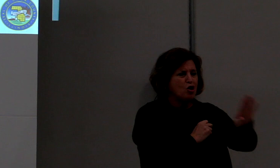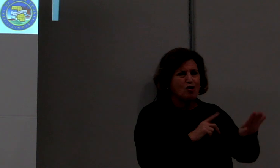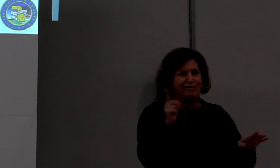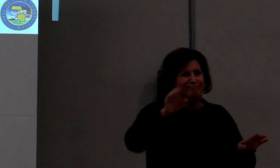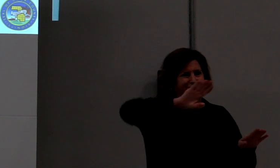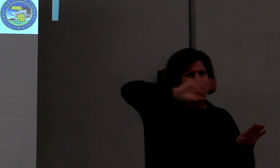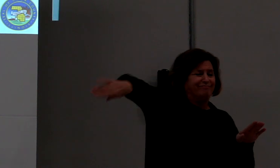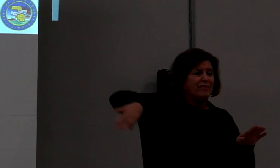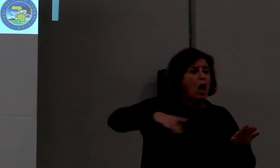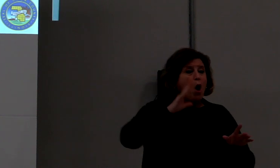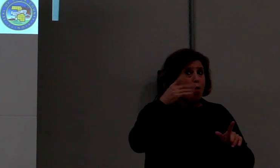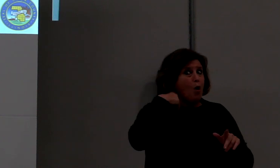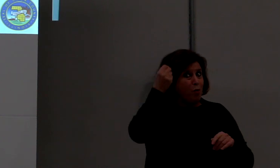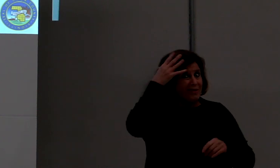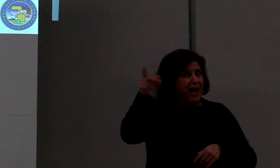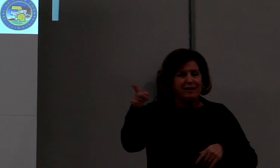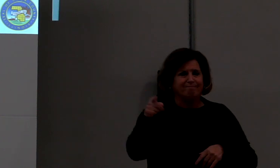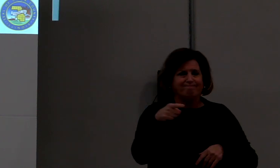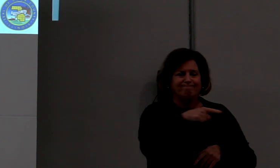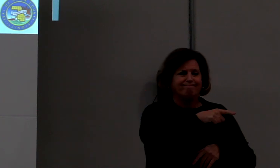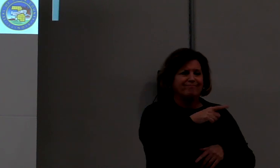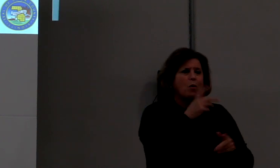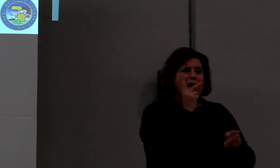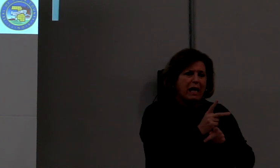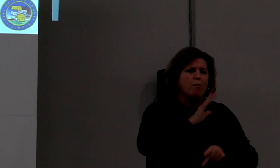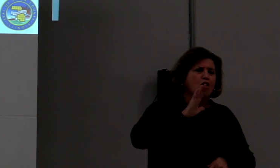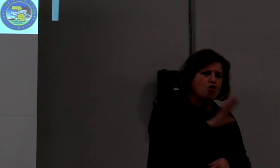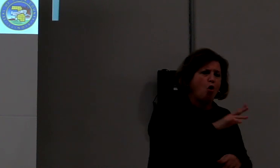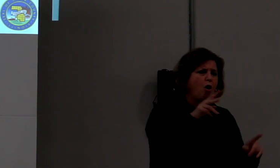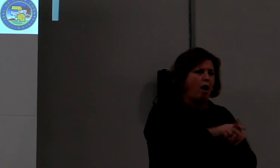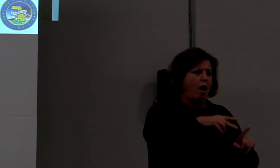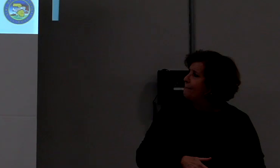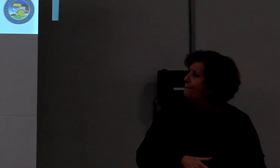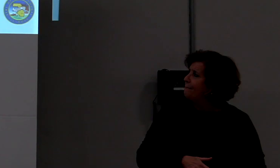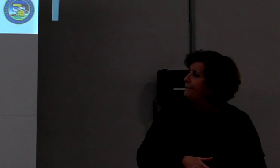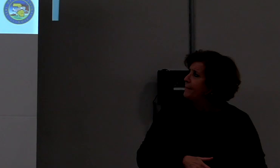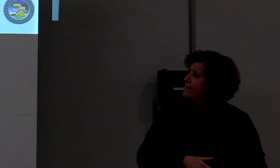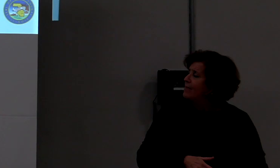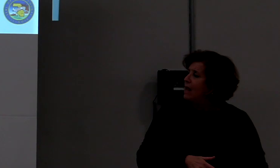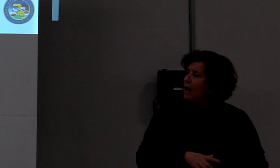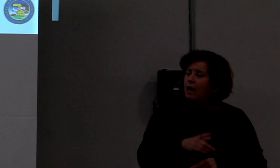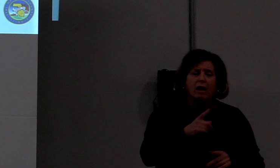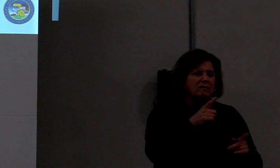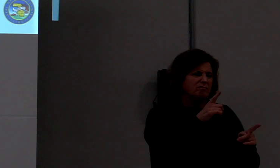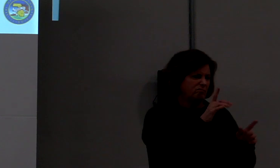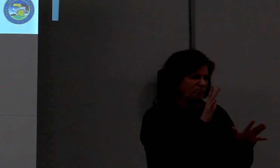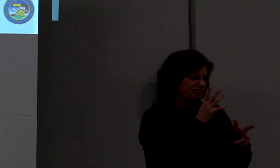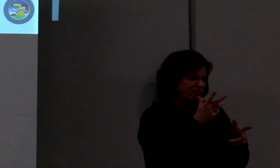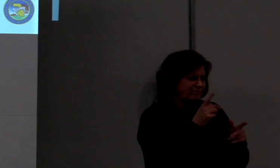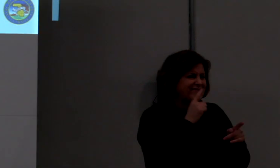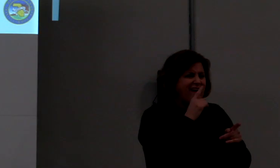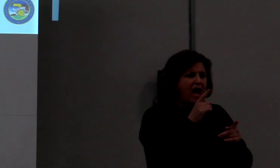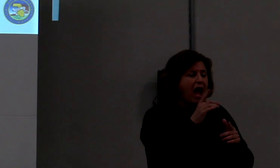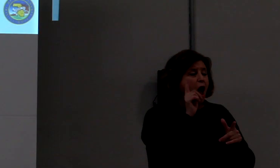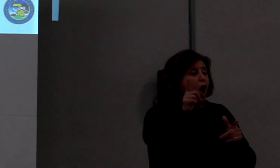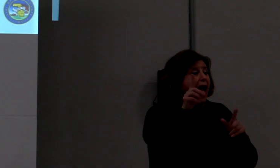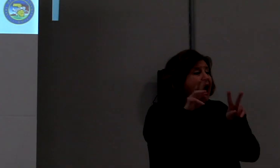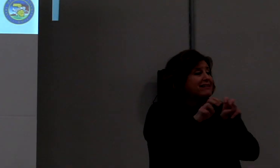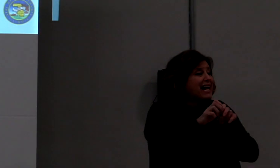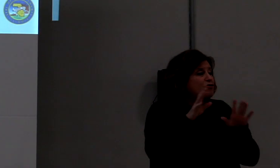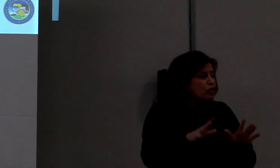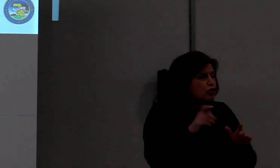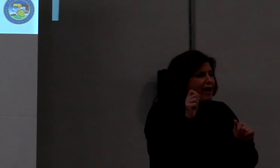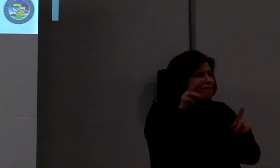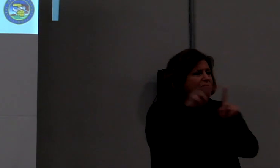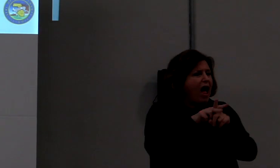We're going to let them know what happened, but we're going to kick them out and let you do it. We've touched on this briefly. Finally, that the assessor is an